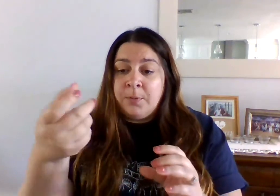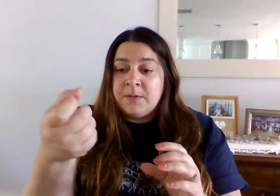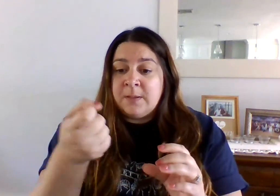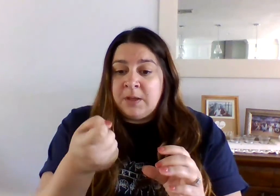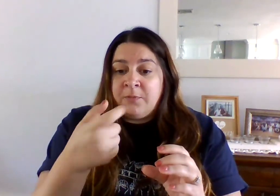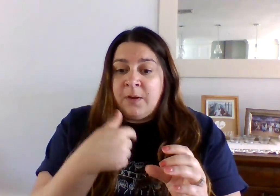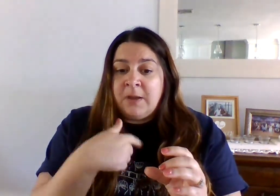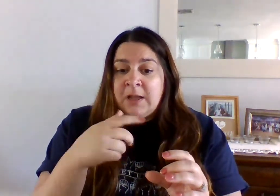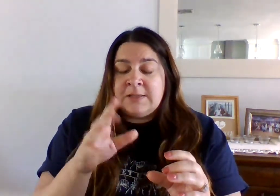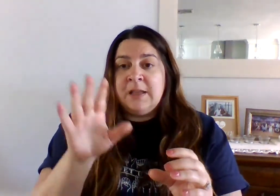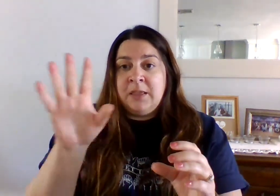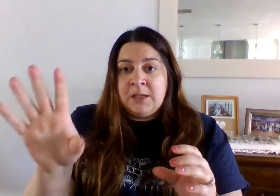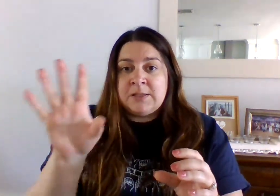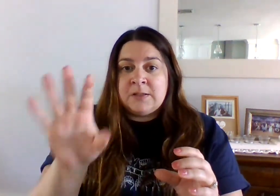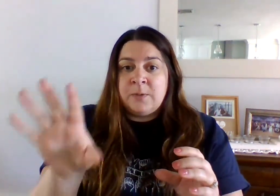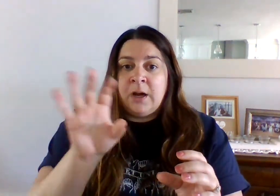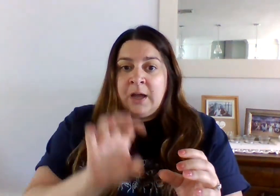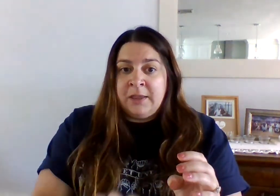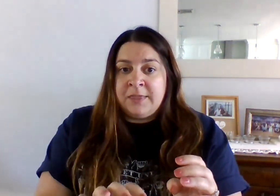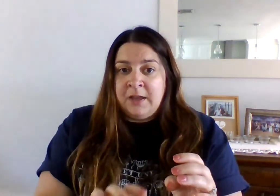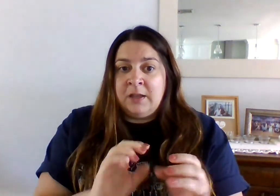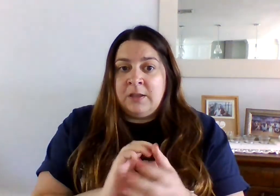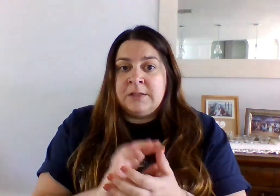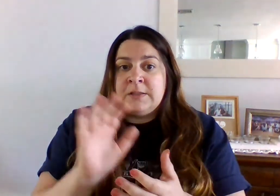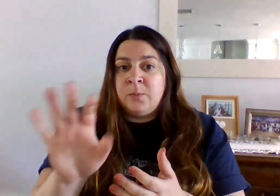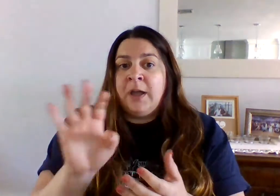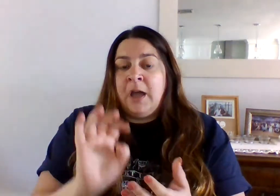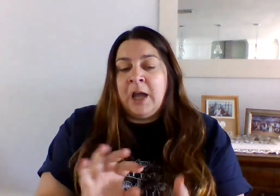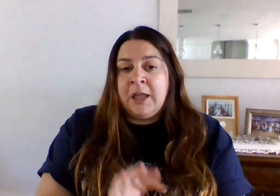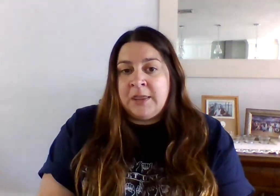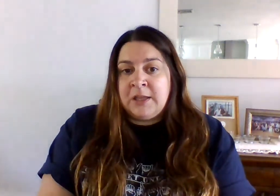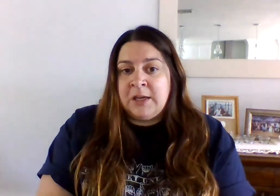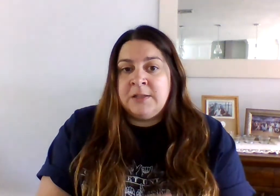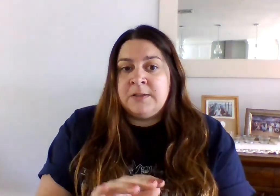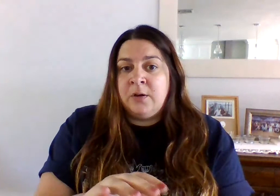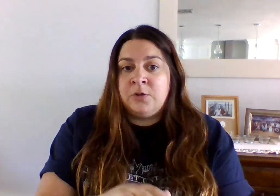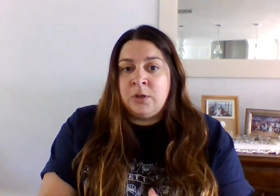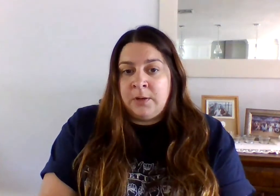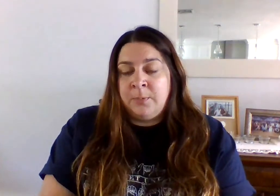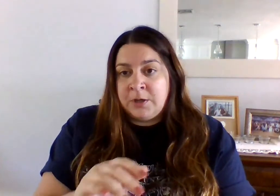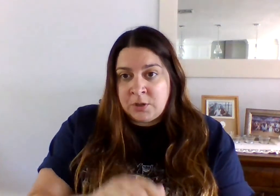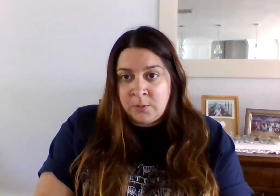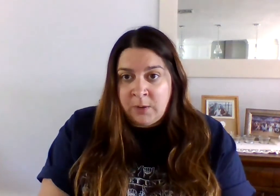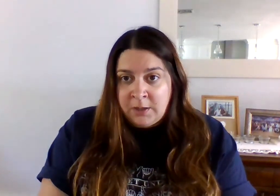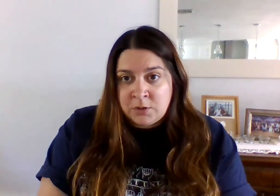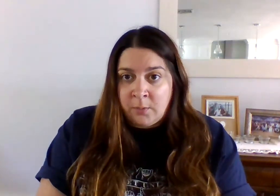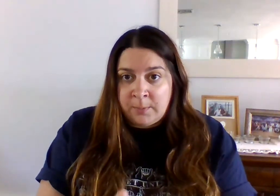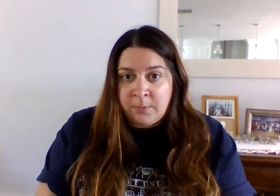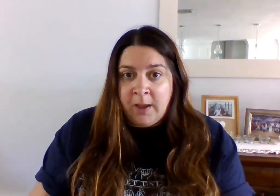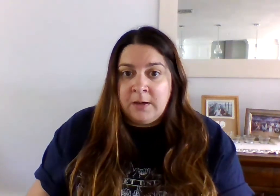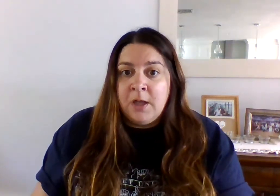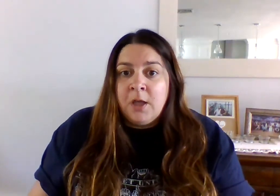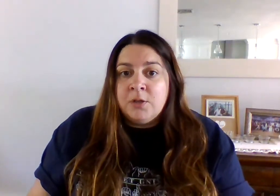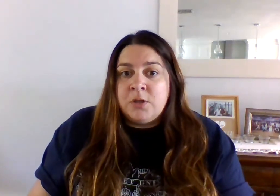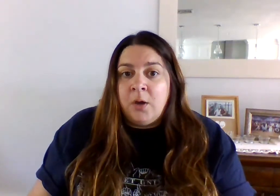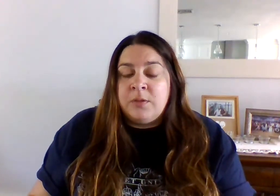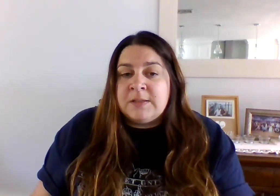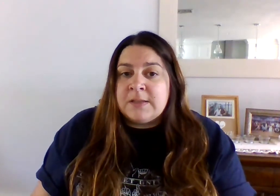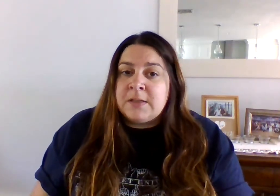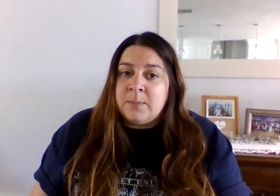pull something from it and say, this is what I think. This is why I think that it's showing oppression or why it's showing pride. So this is going to be